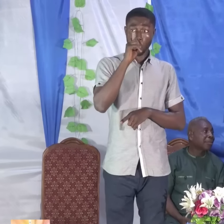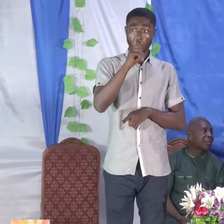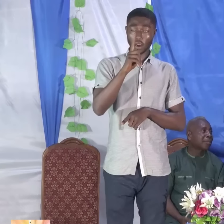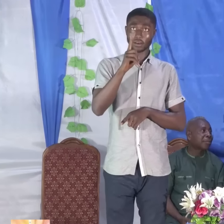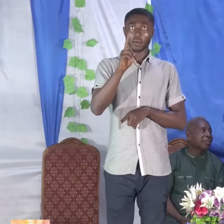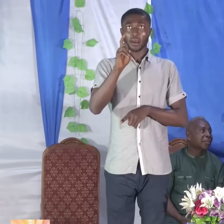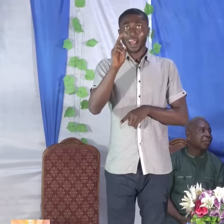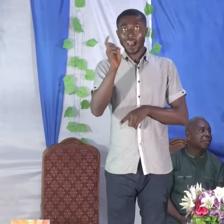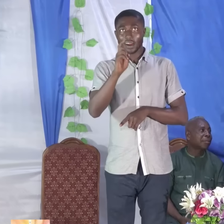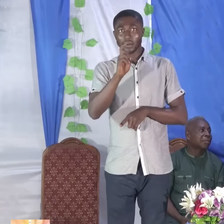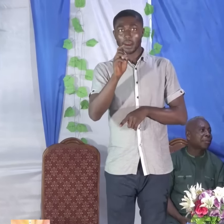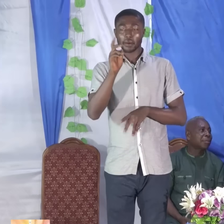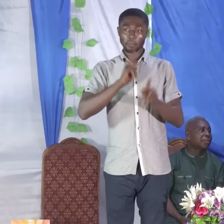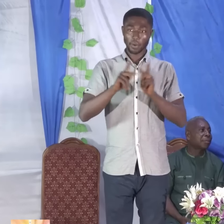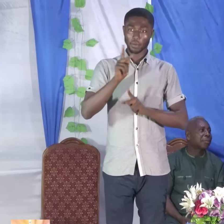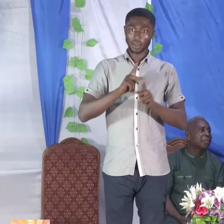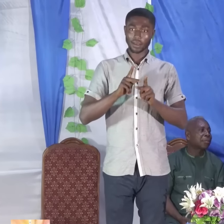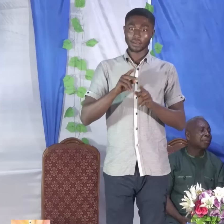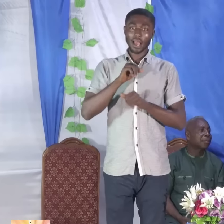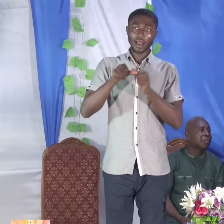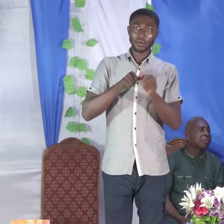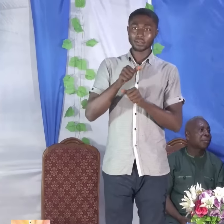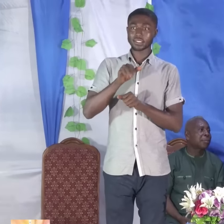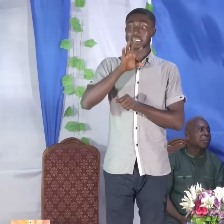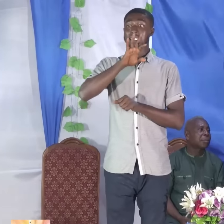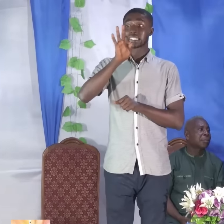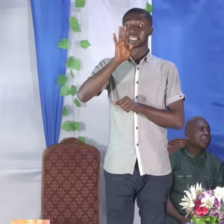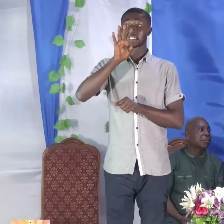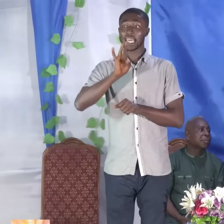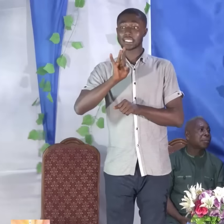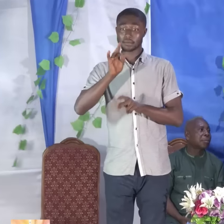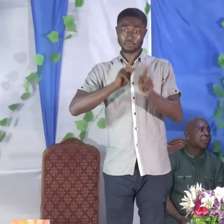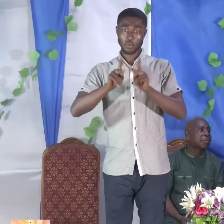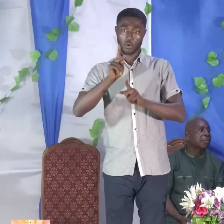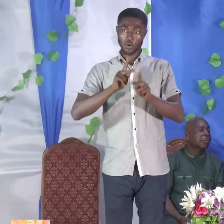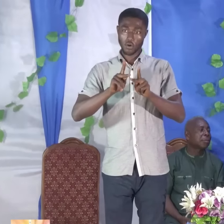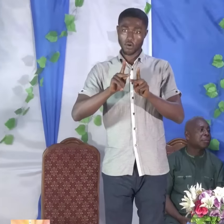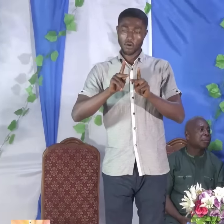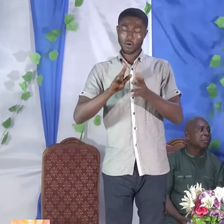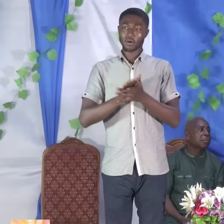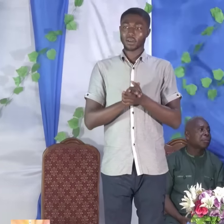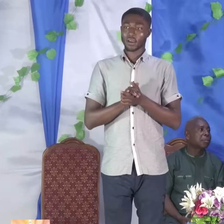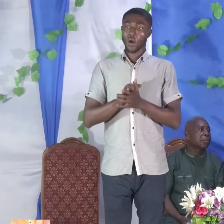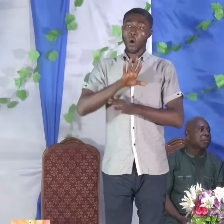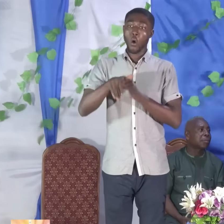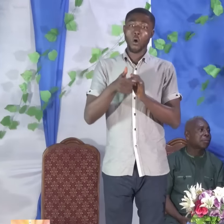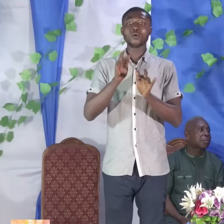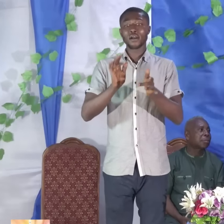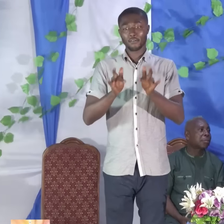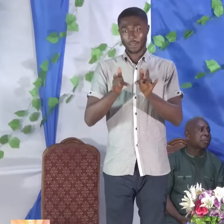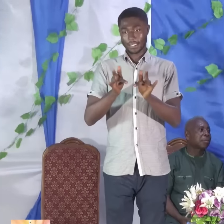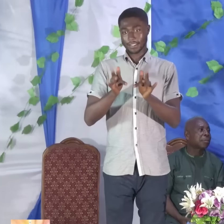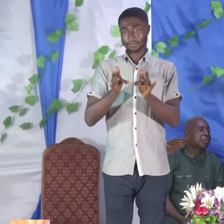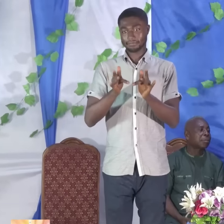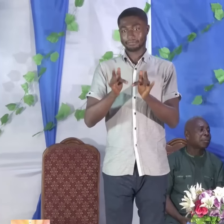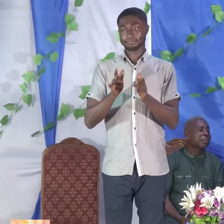imo a emu 98 e yoma muntra two of us maintain